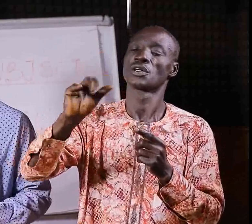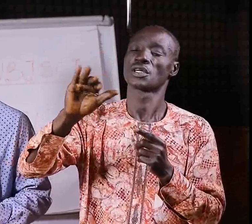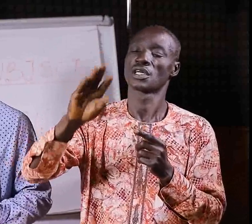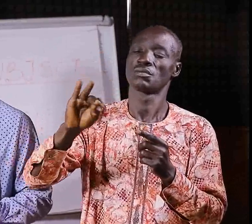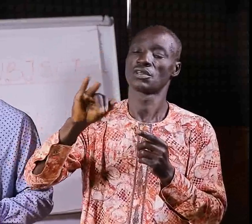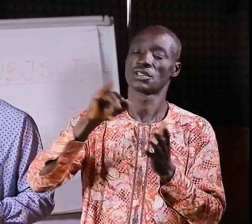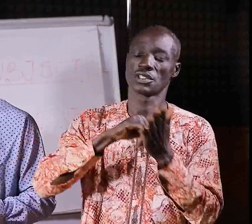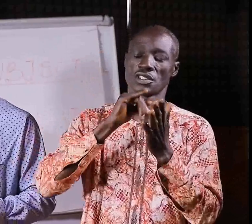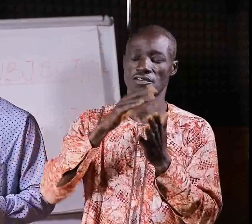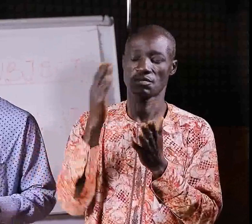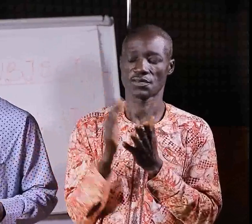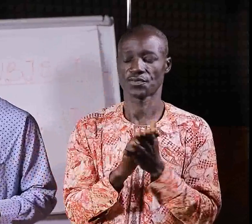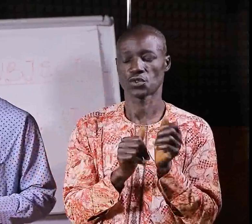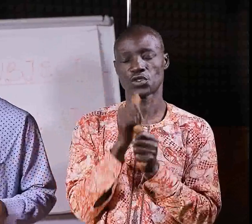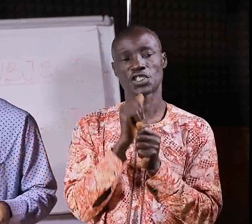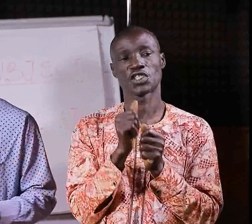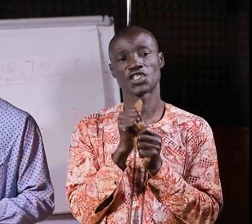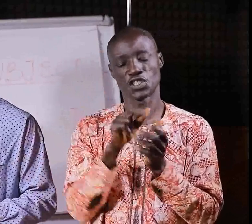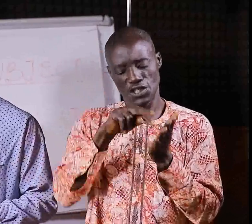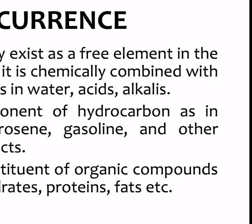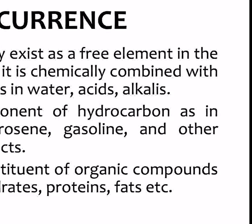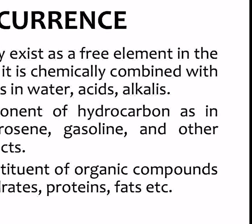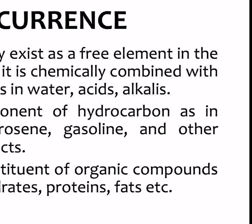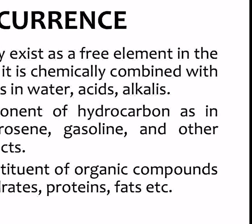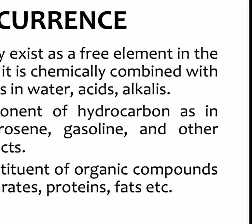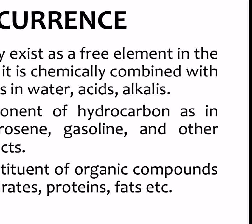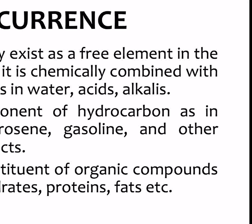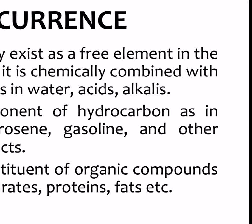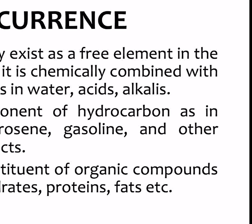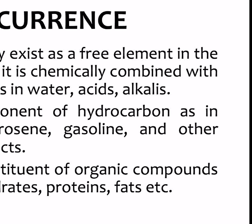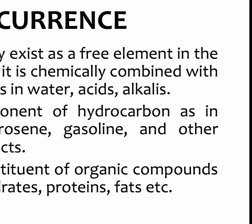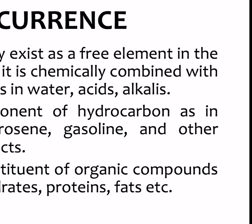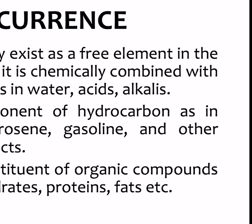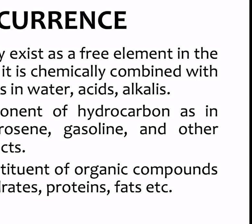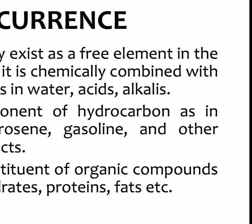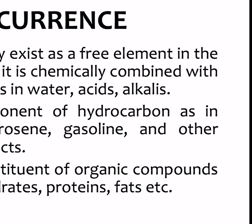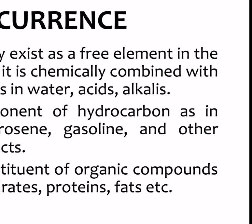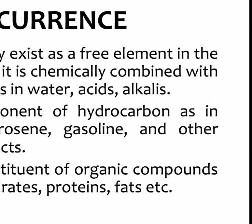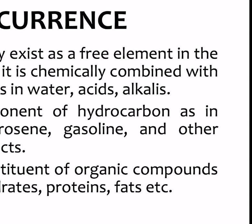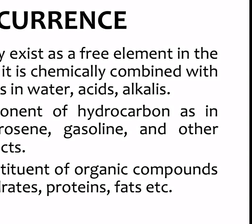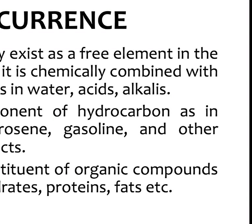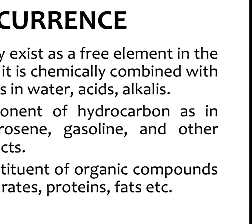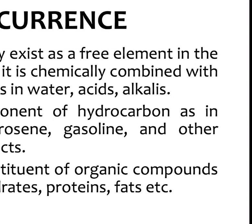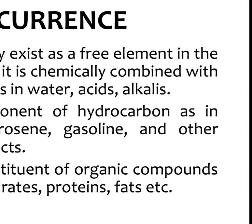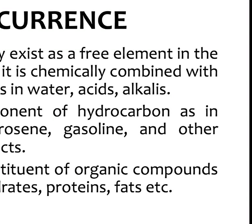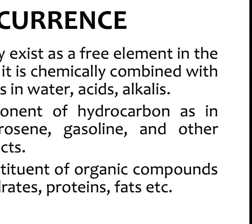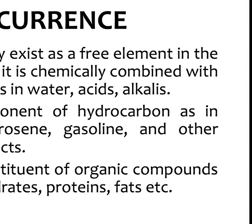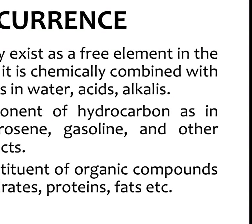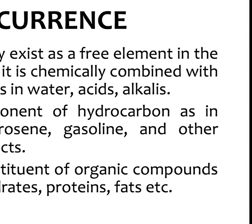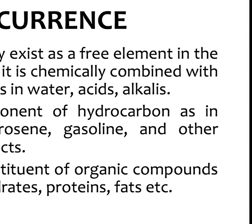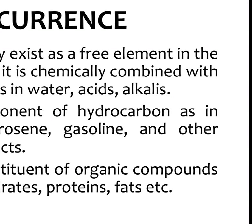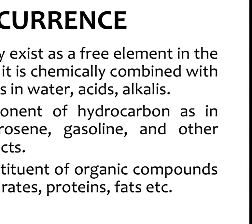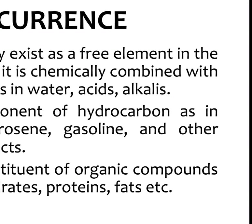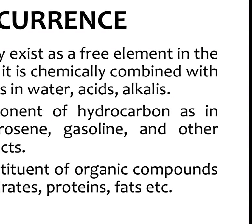and carbon, which is the major component of natural gases, such as kerosene, gasoline, which we call